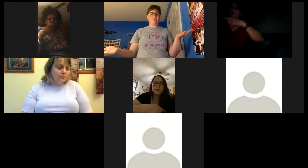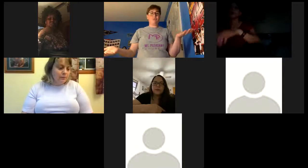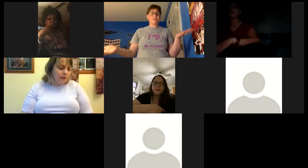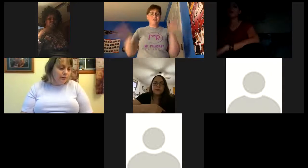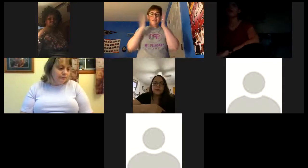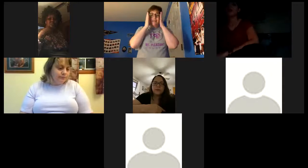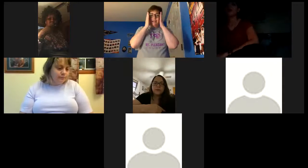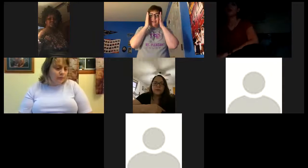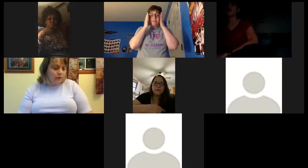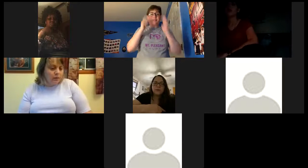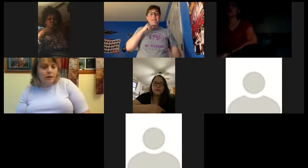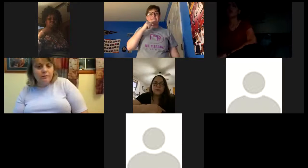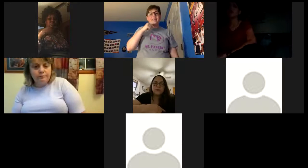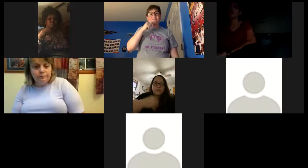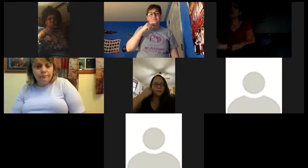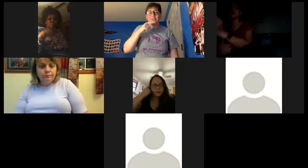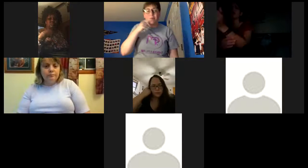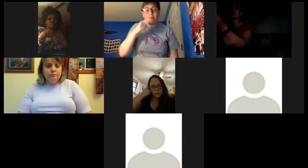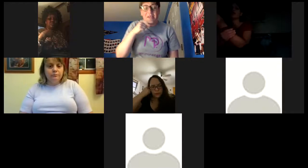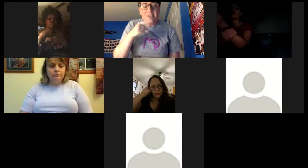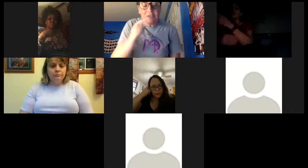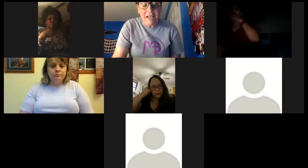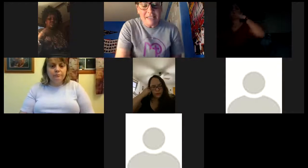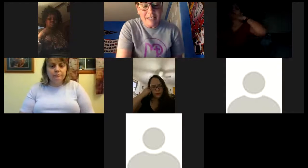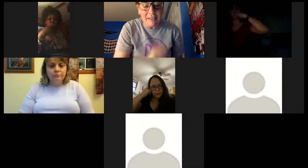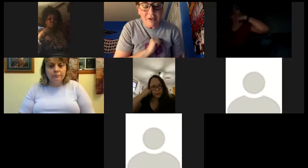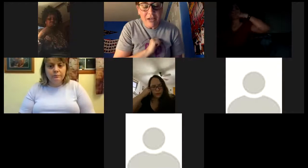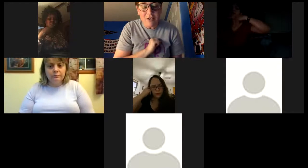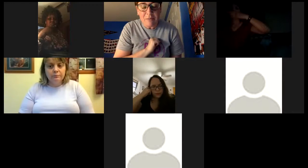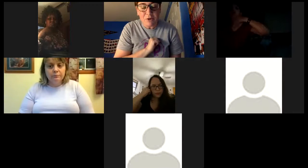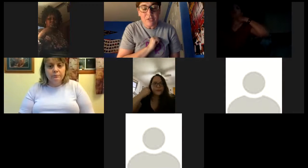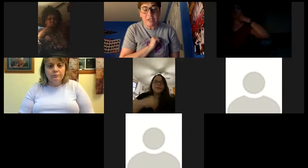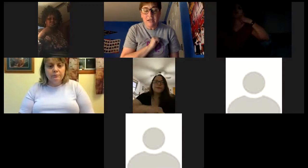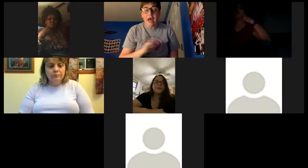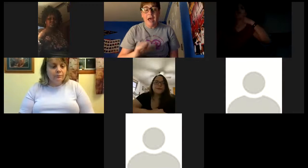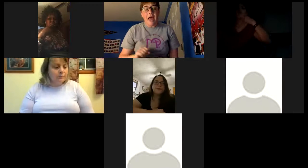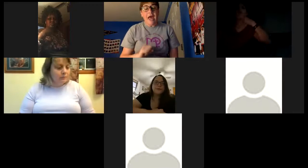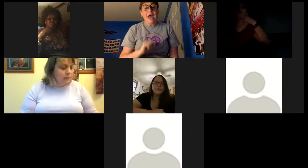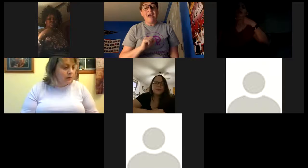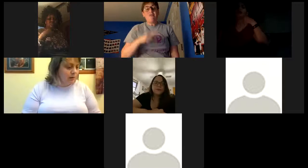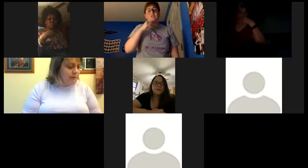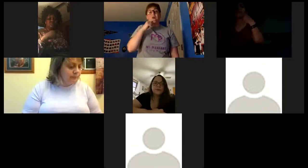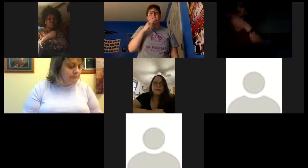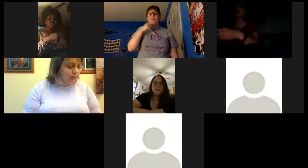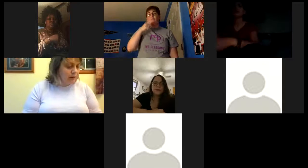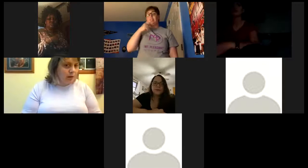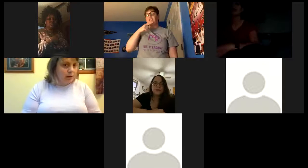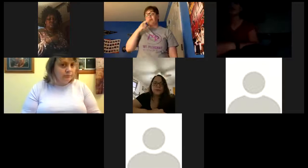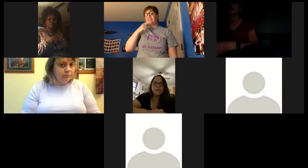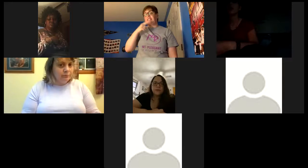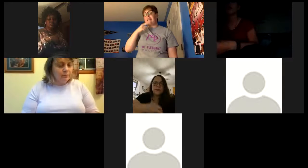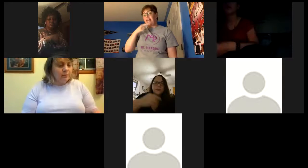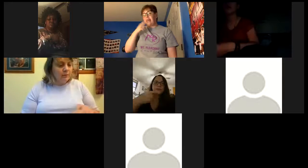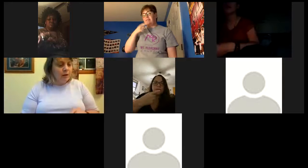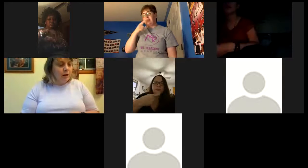left field kind of thing. So that's in there, hearing person. So I use this